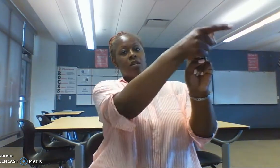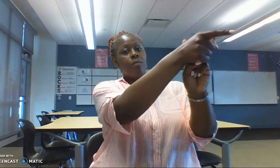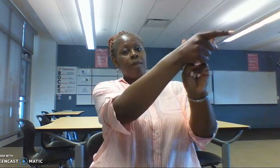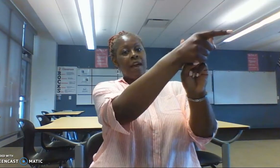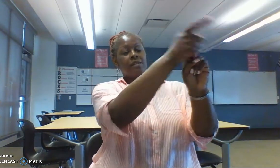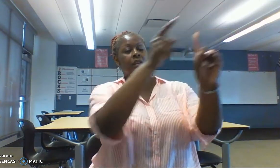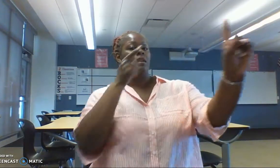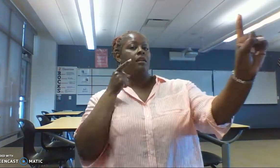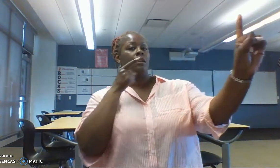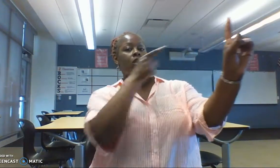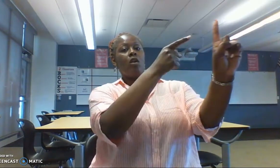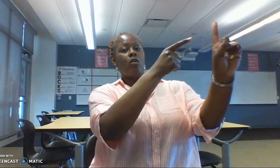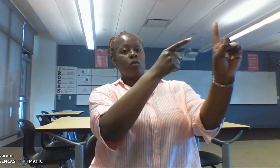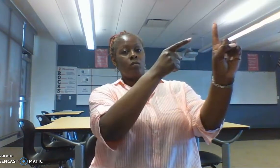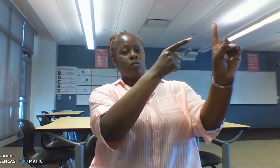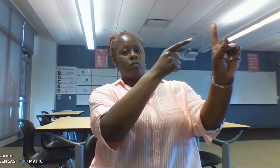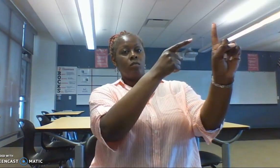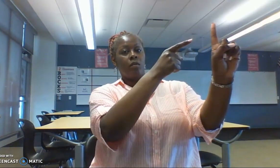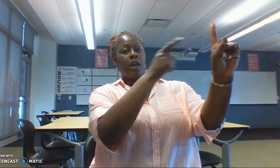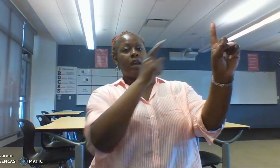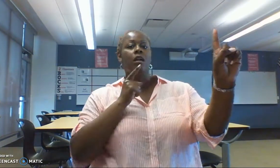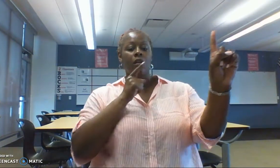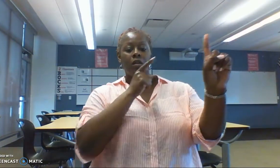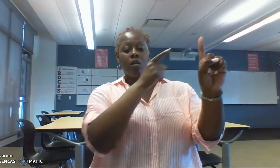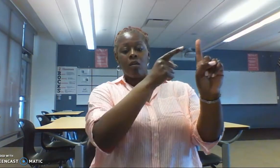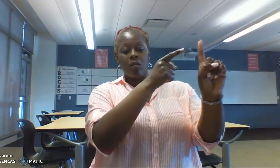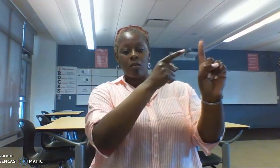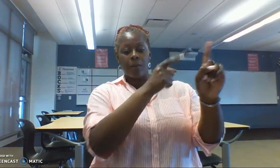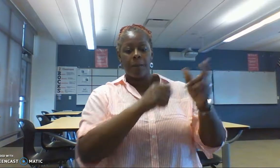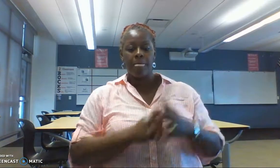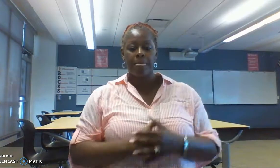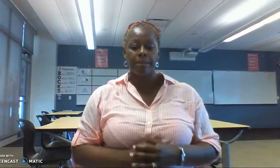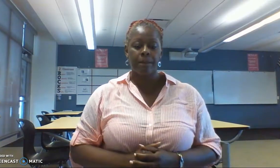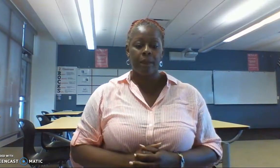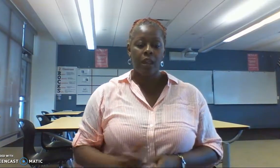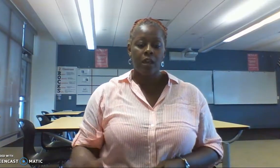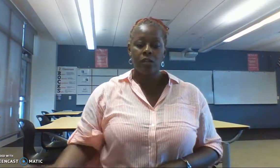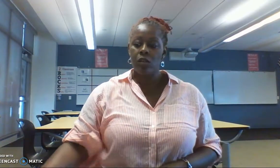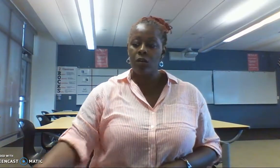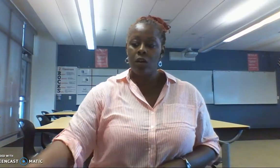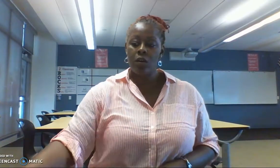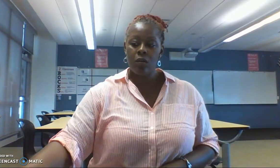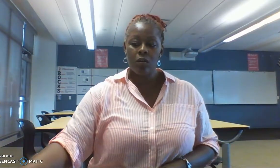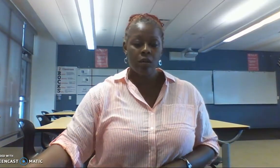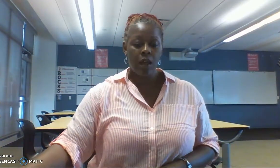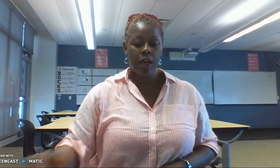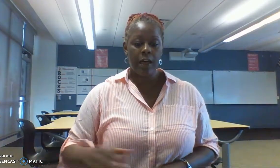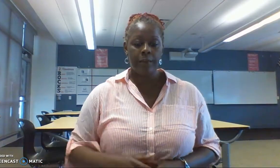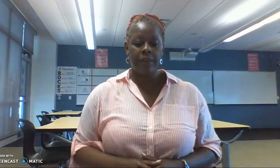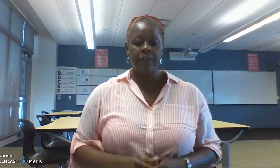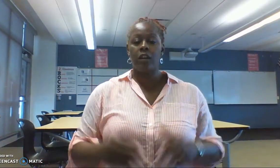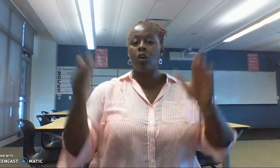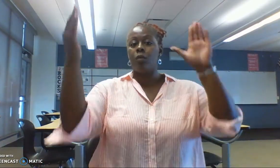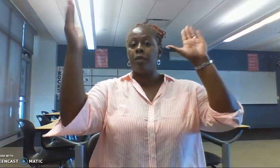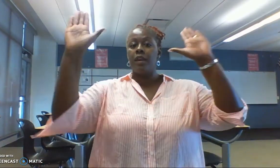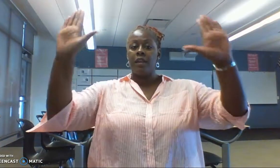go past it. Go. Okay? Go. So go, and then hope. Give